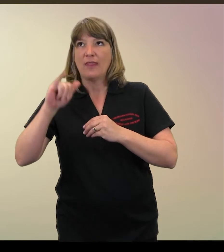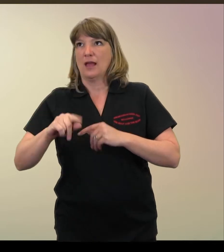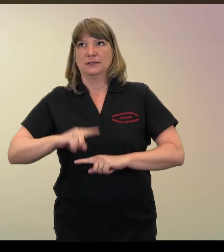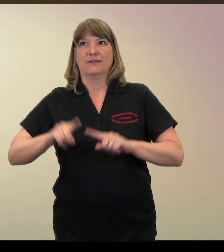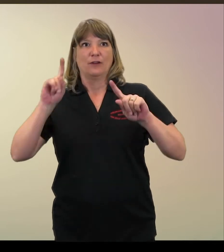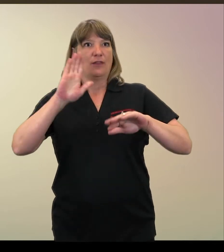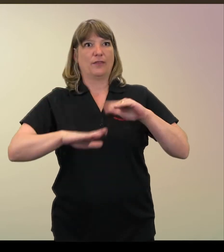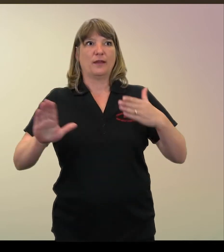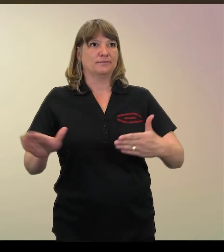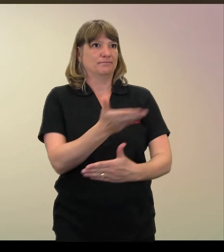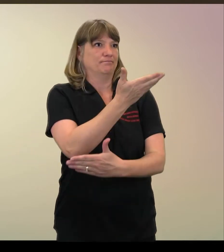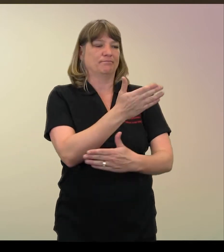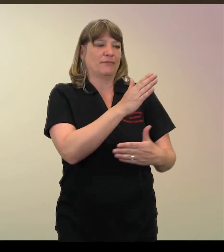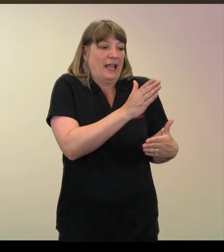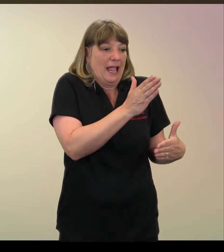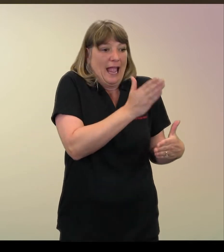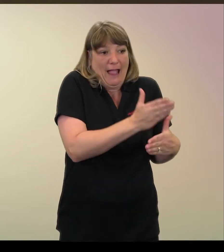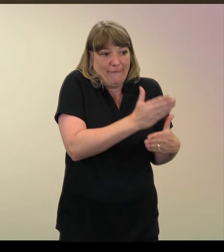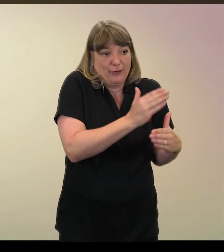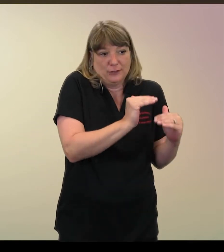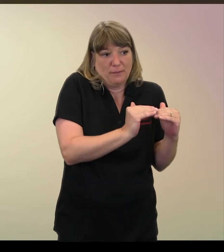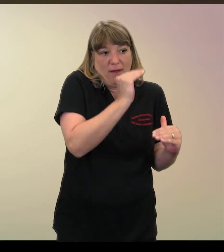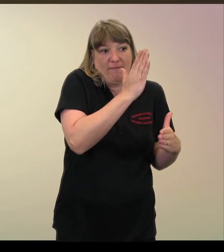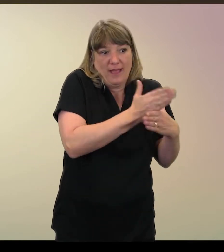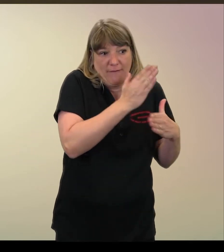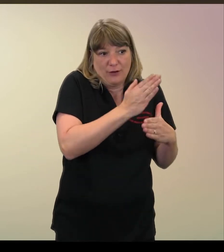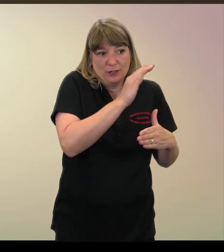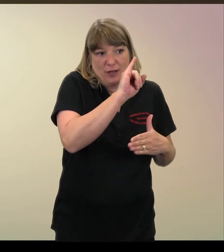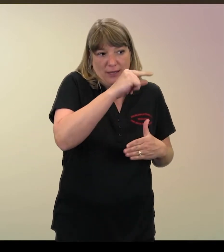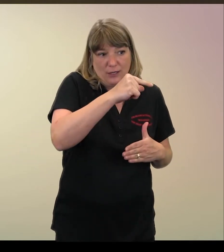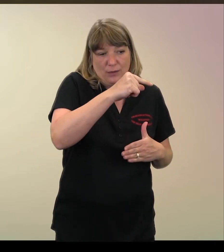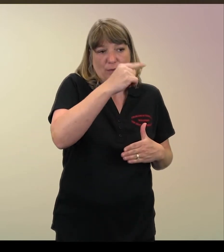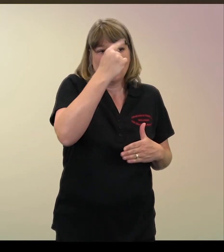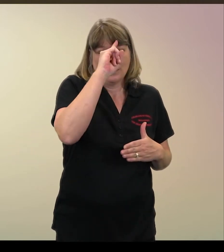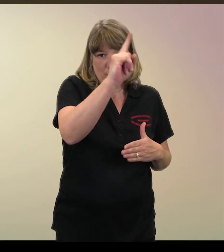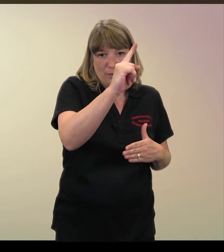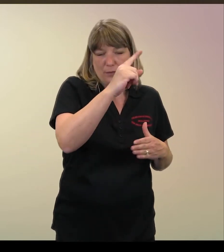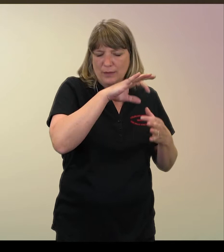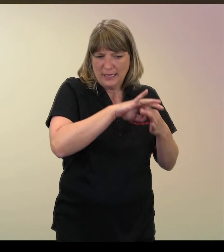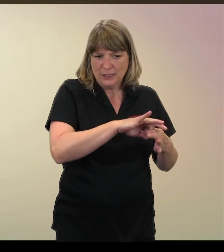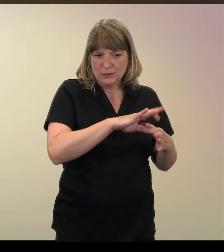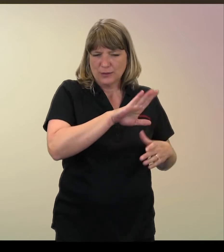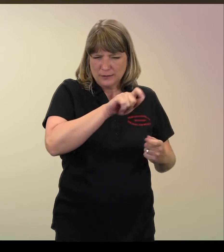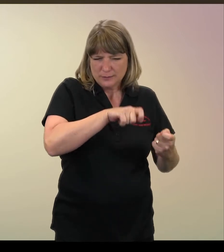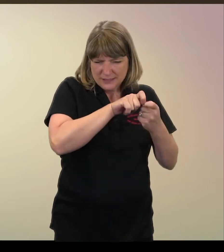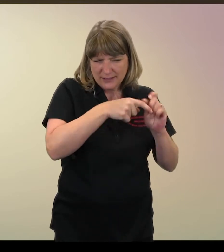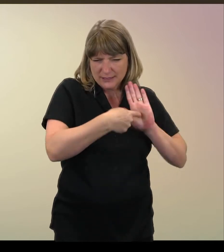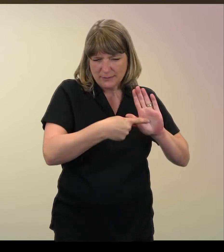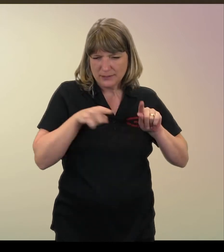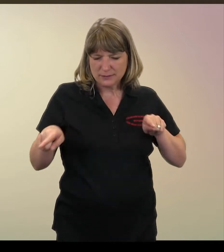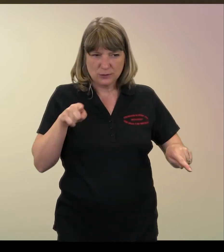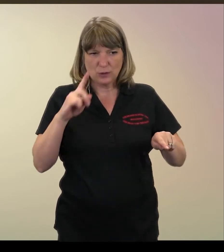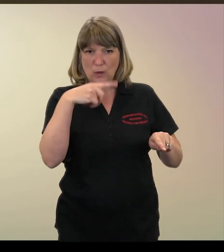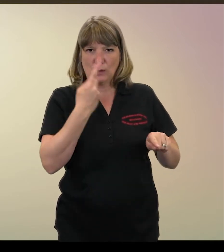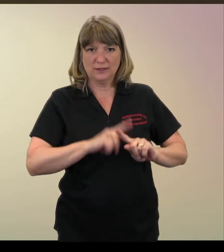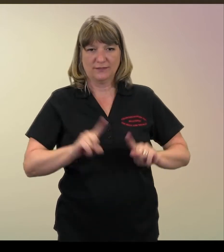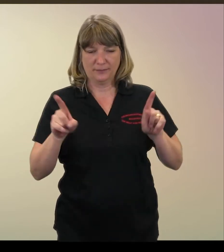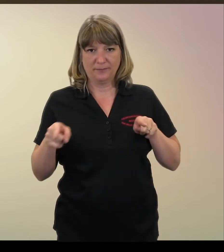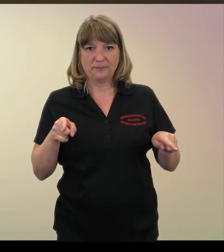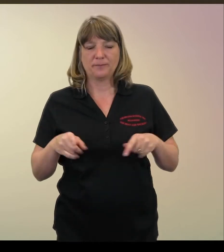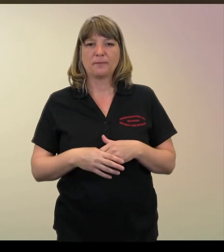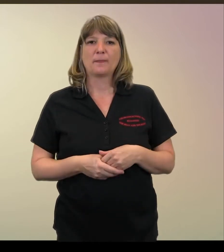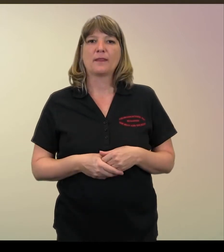different than a child who had average to an above average IQ in terms of how the specific symptoms